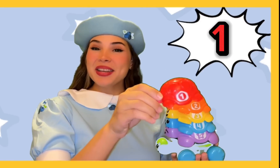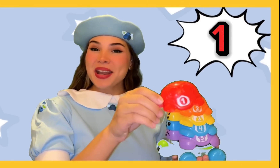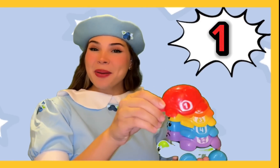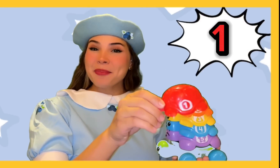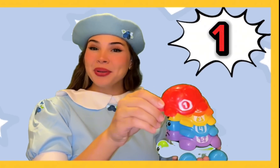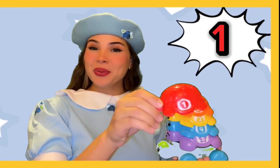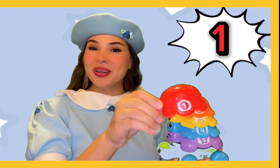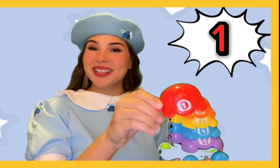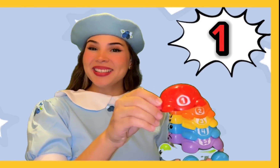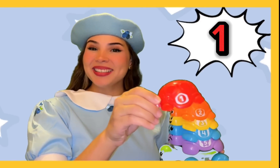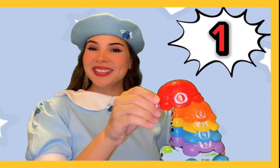Number 1.